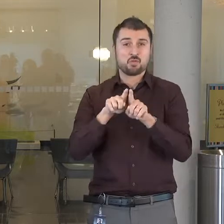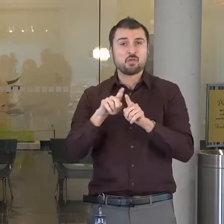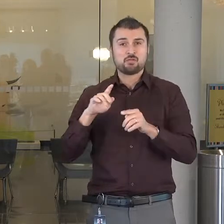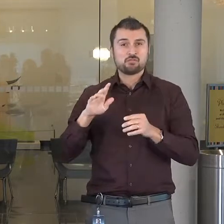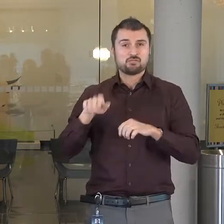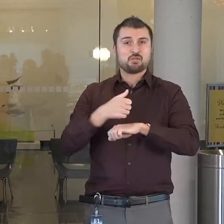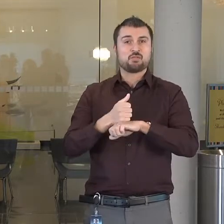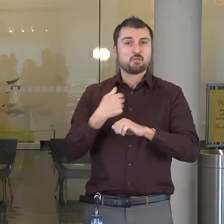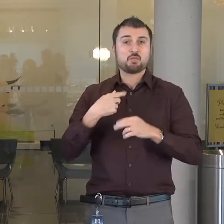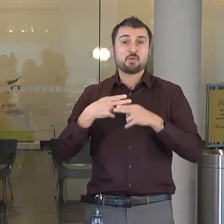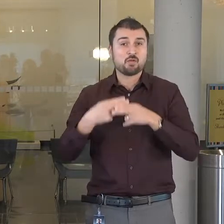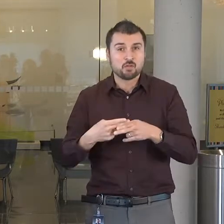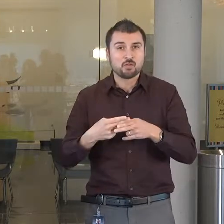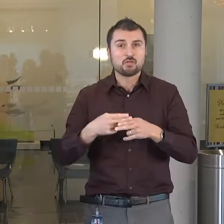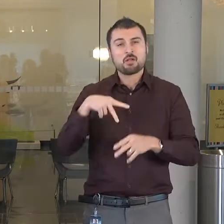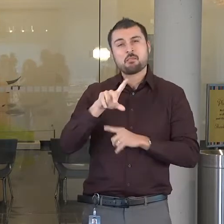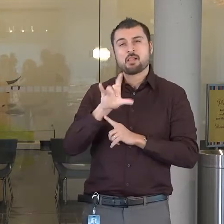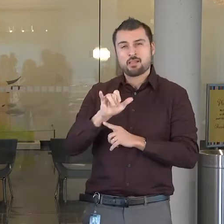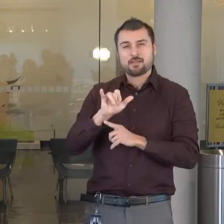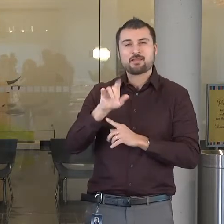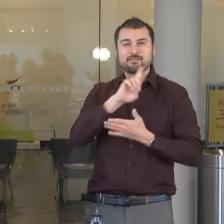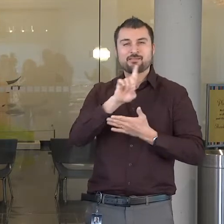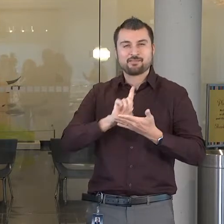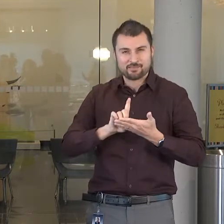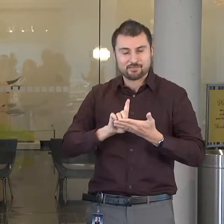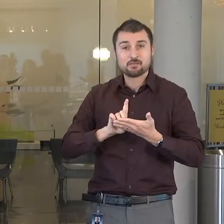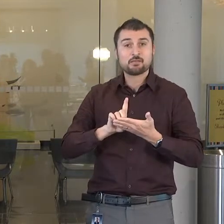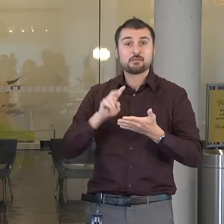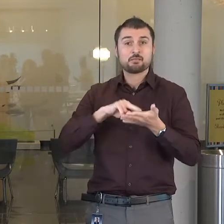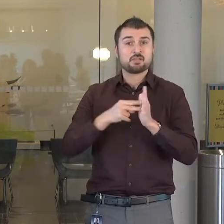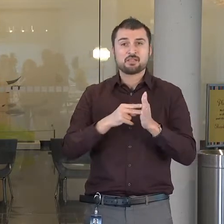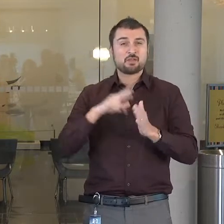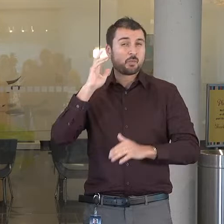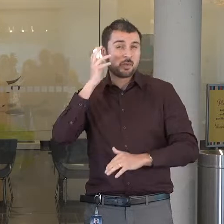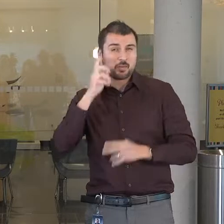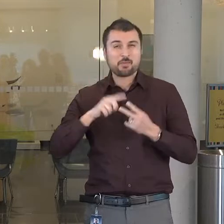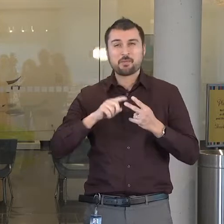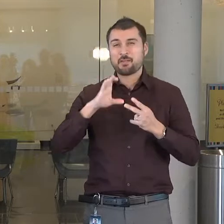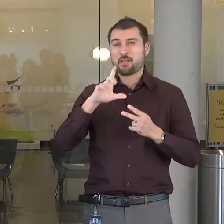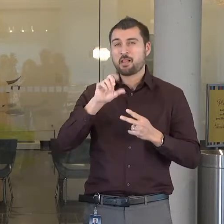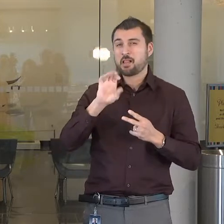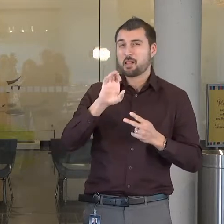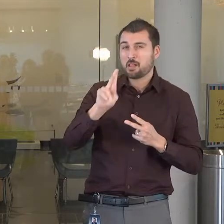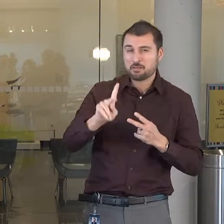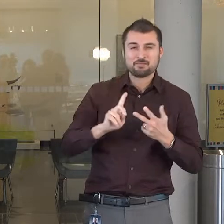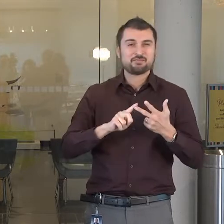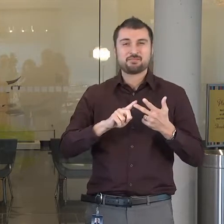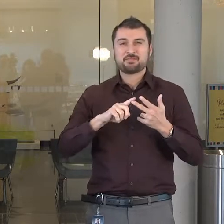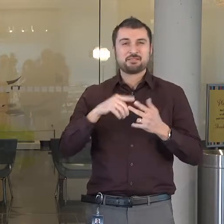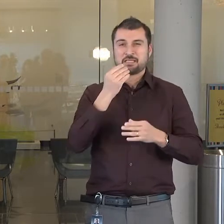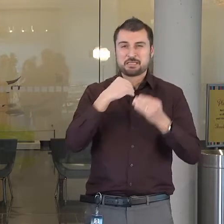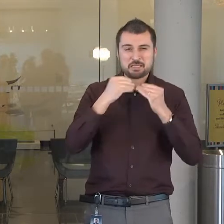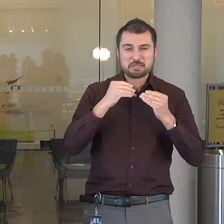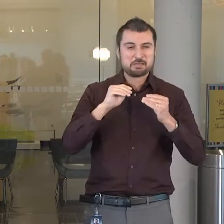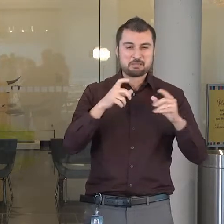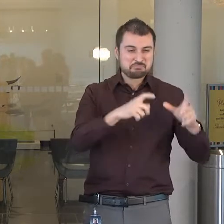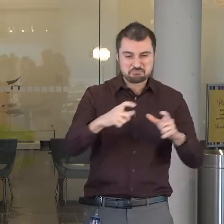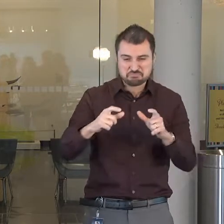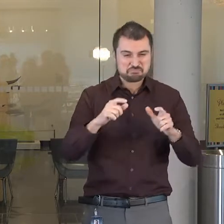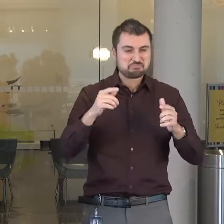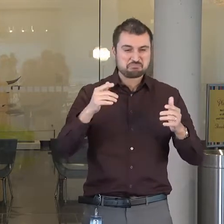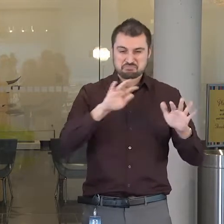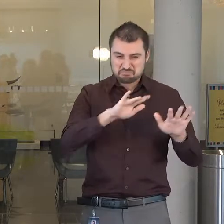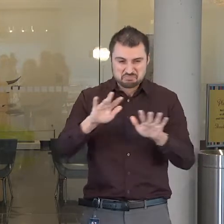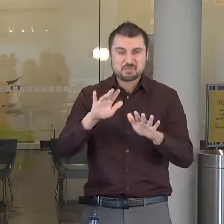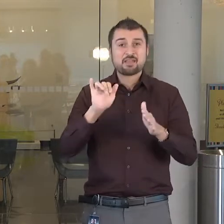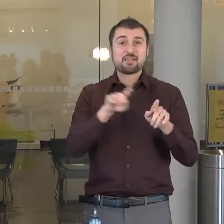into what we call applied design. So it's radios and clocks and dinnerware and car